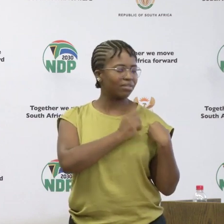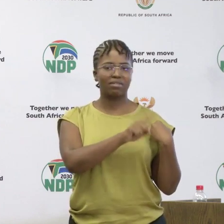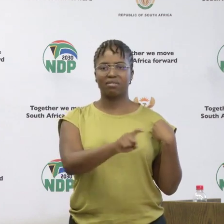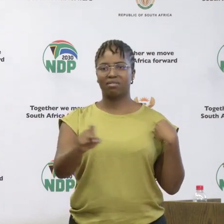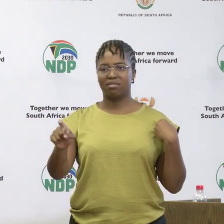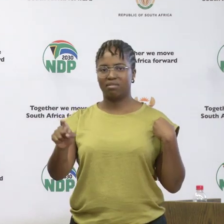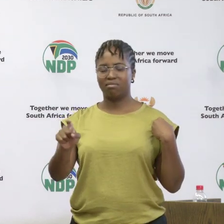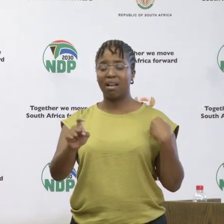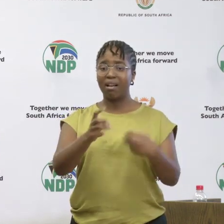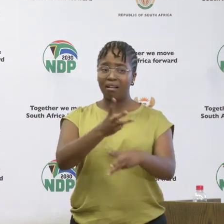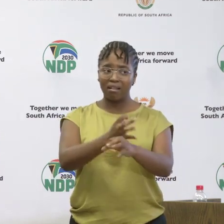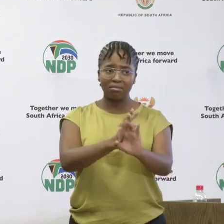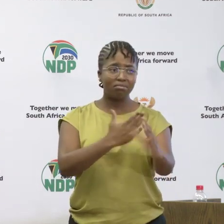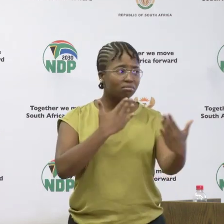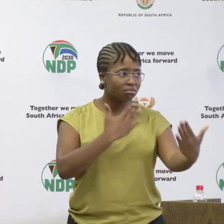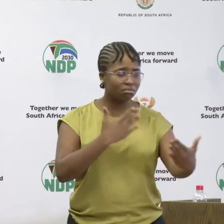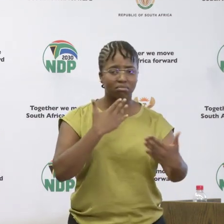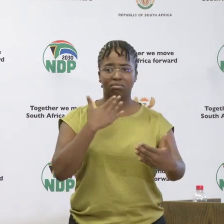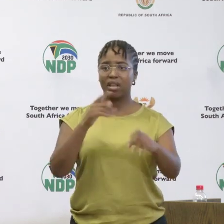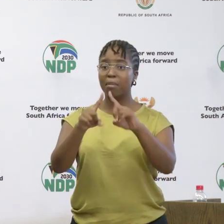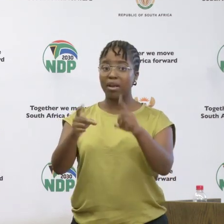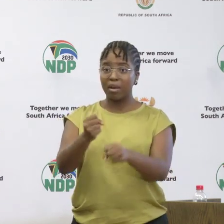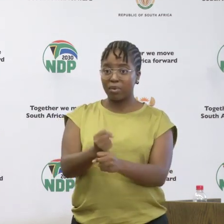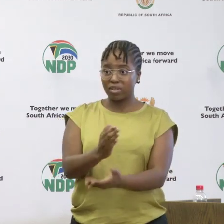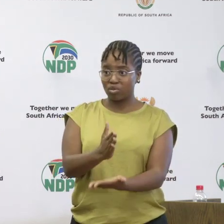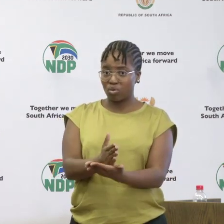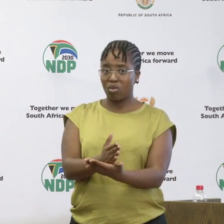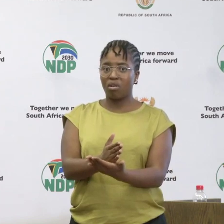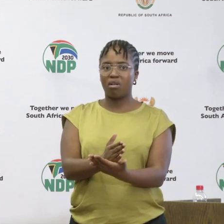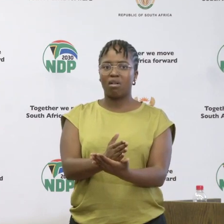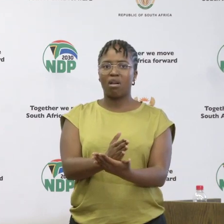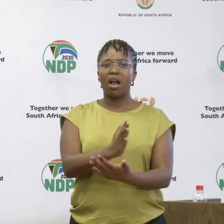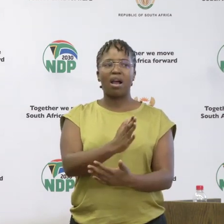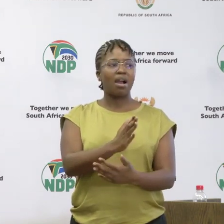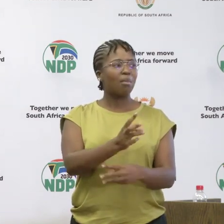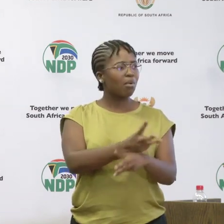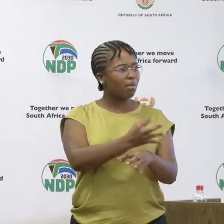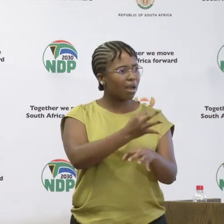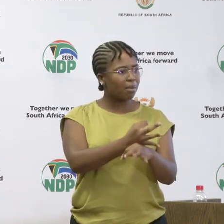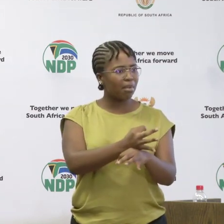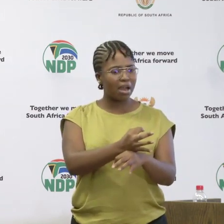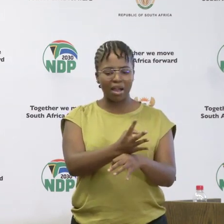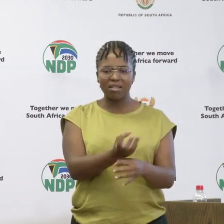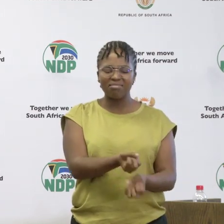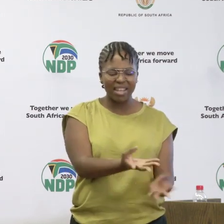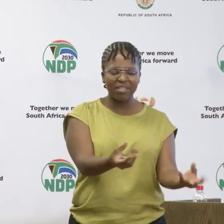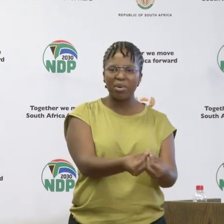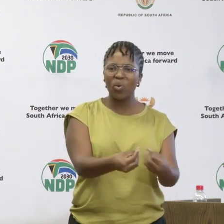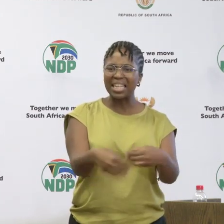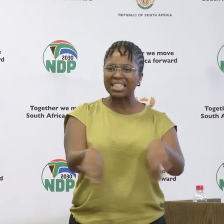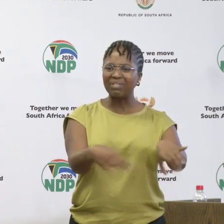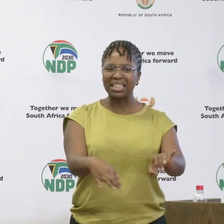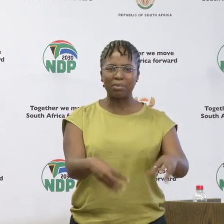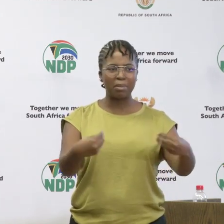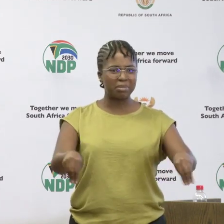as parents, but also make sure that they do everything they can to occupy their children at this point in